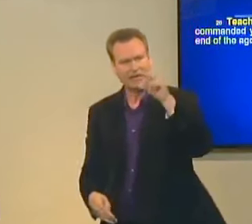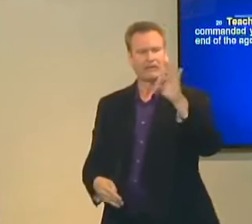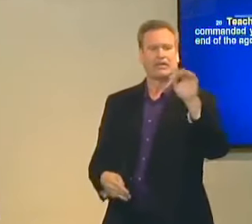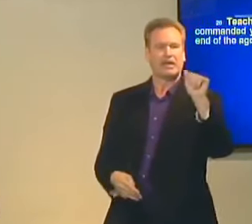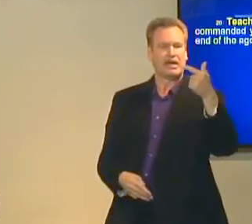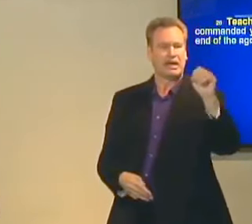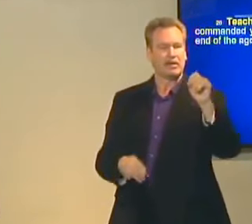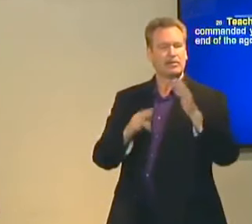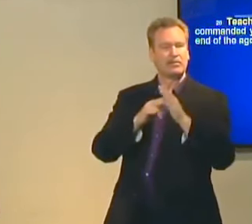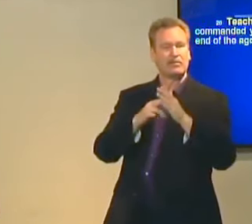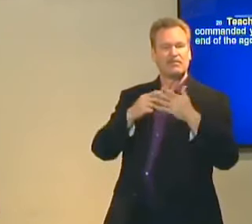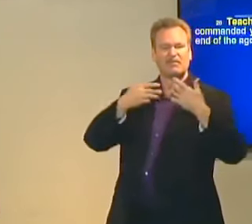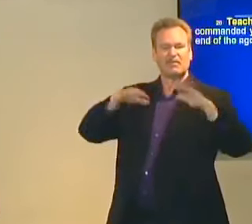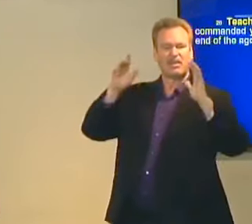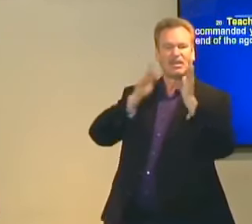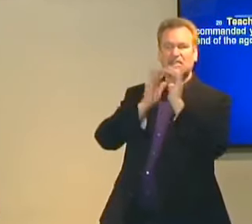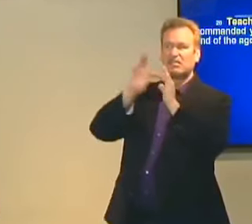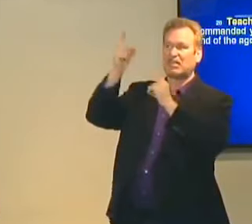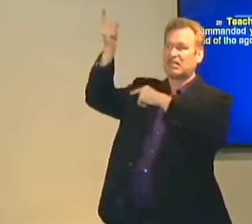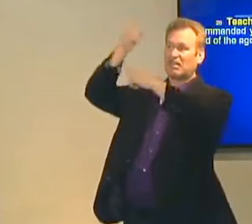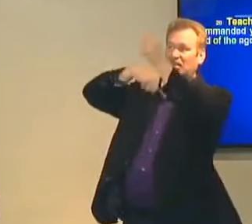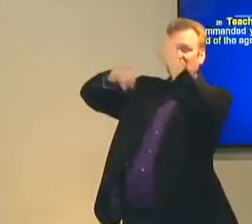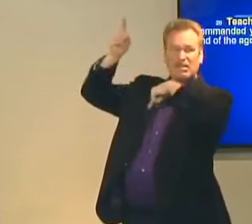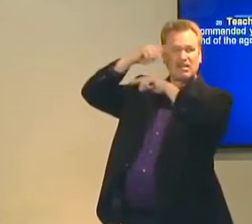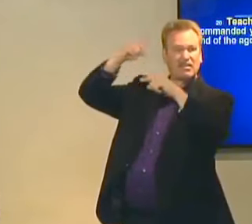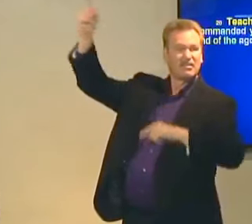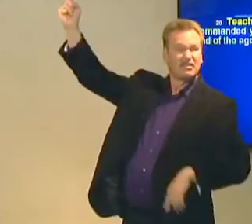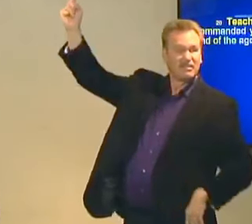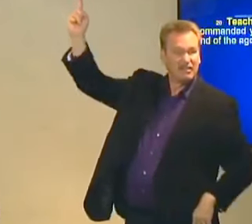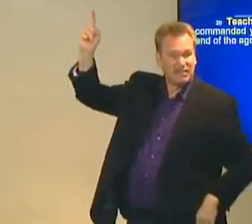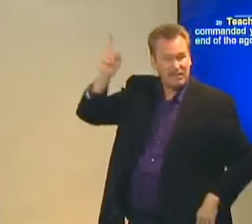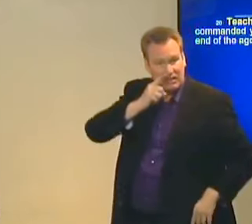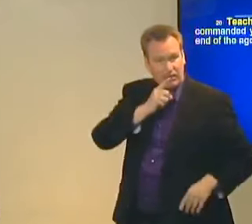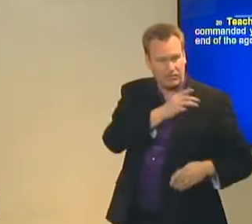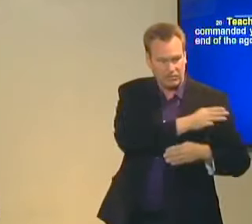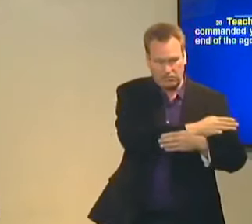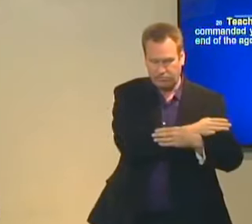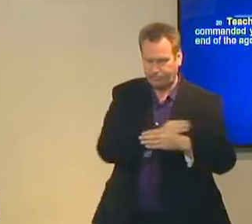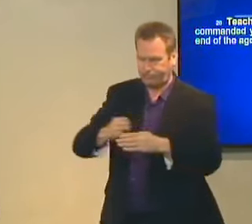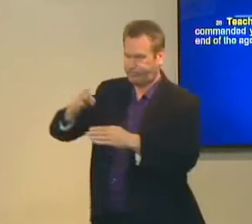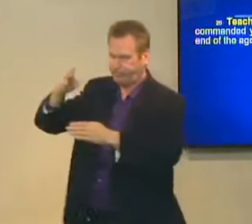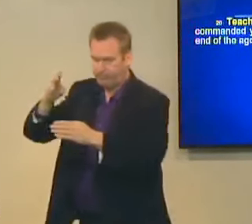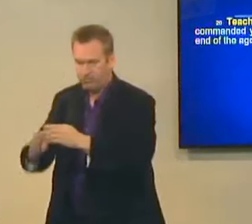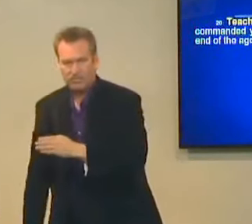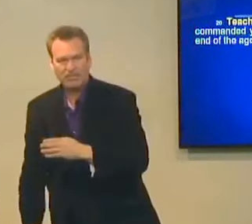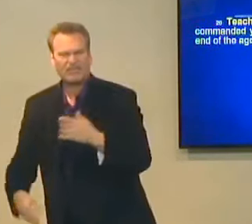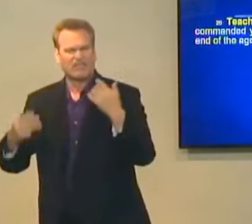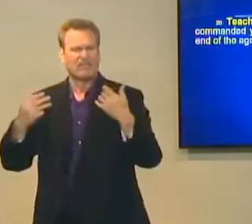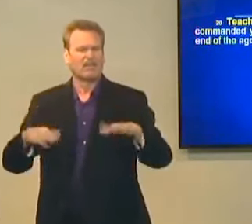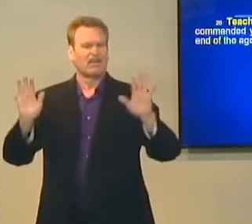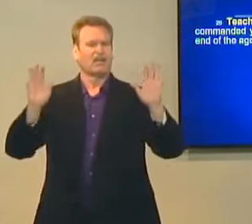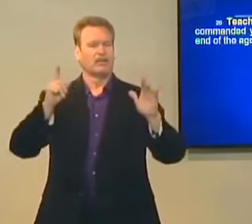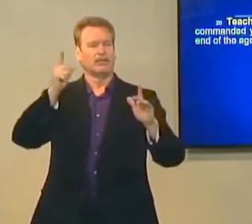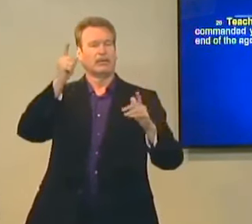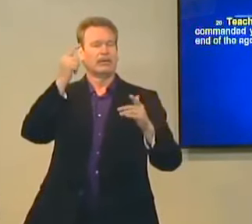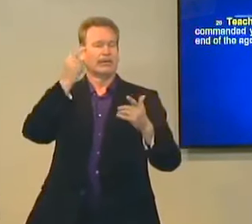even until the end of the age means that's until Jesus comes back and there is a completion of everything that God